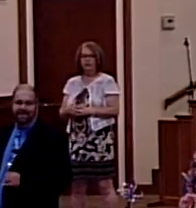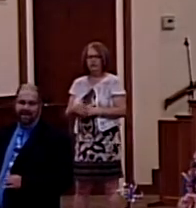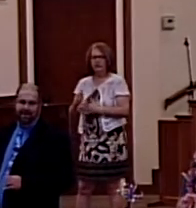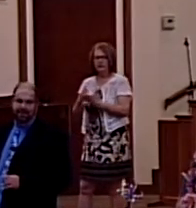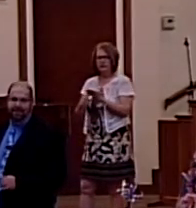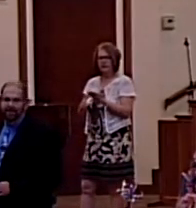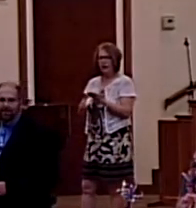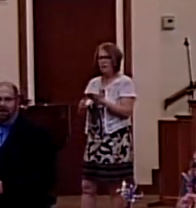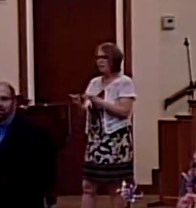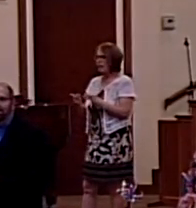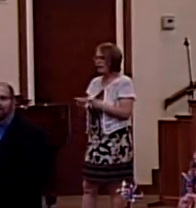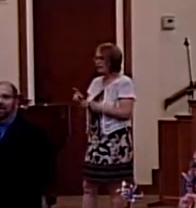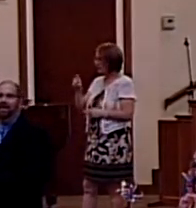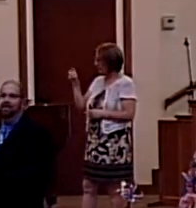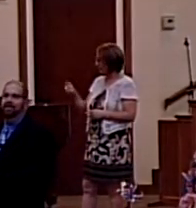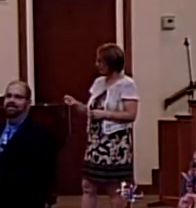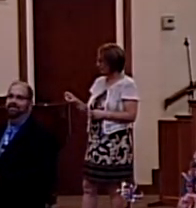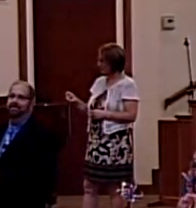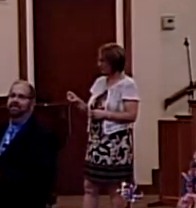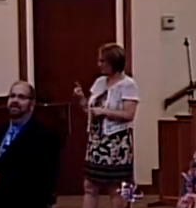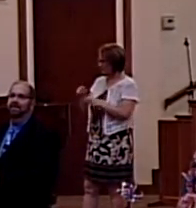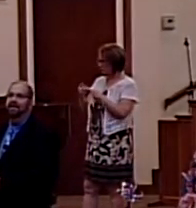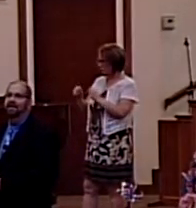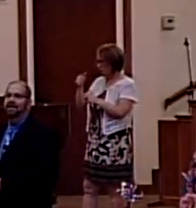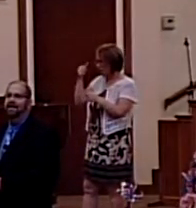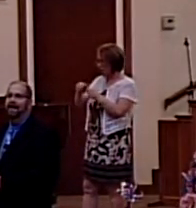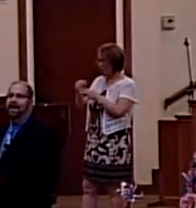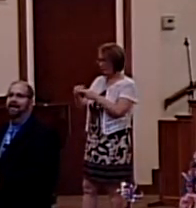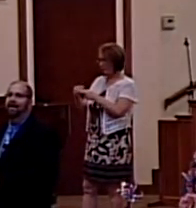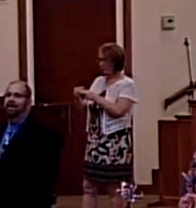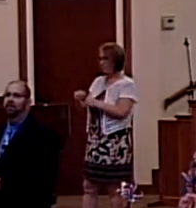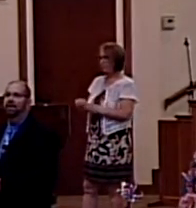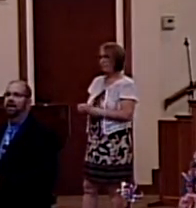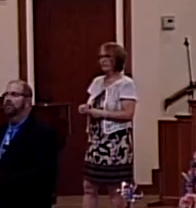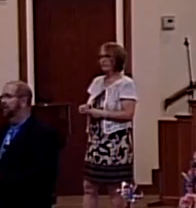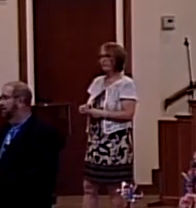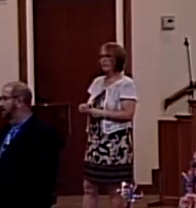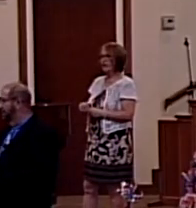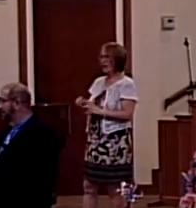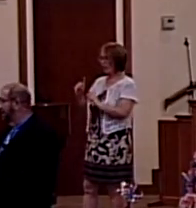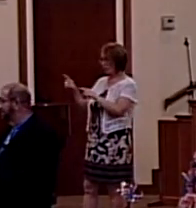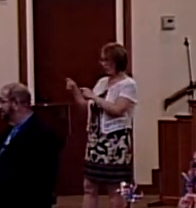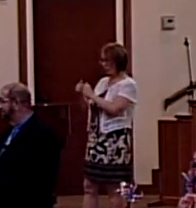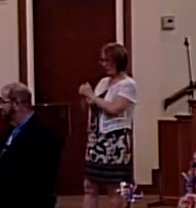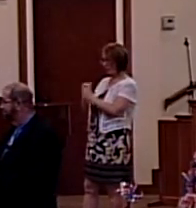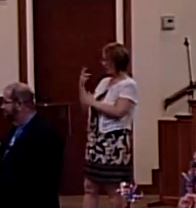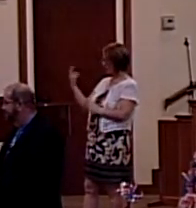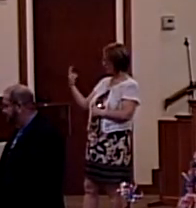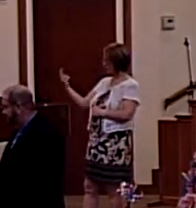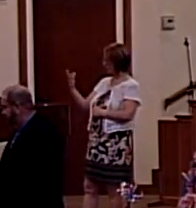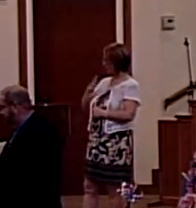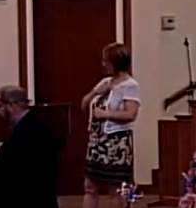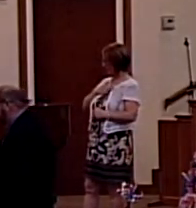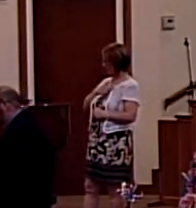someplace in Texas, I'm trying to remember the name of it, and went down there with a good friend of mine.